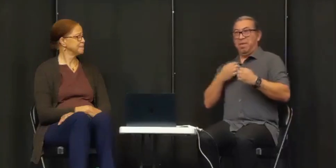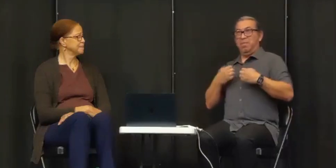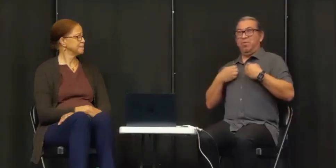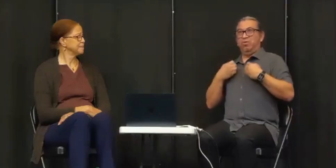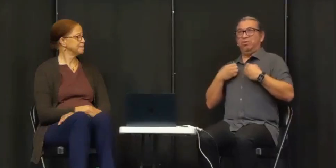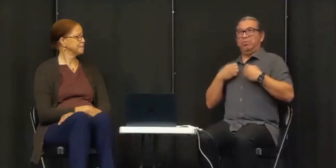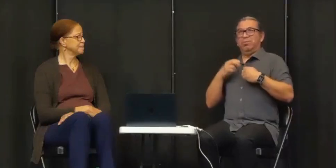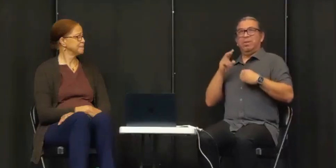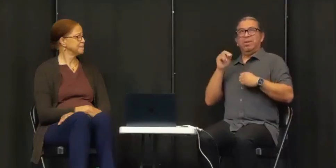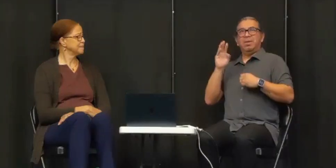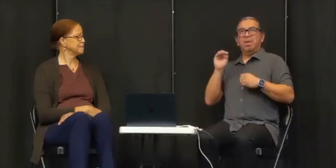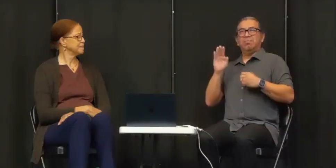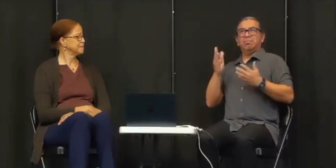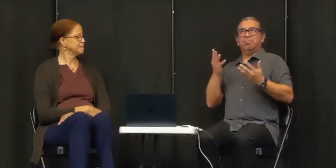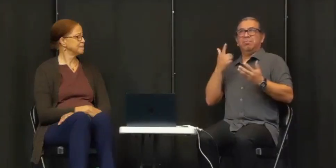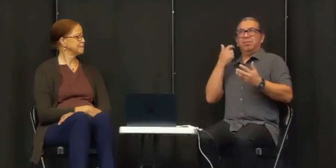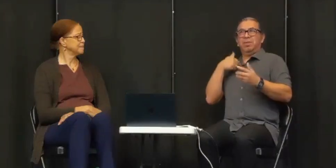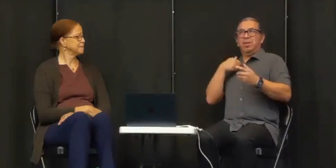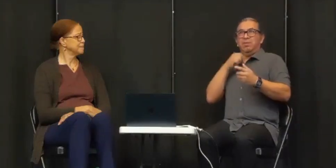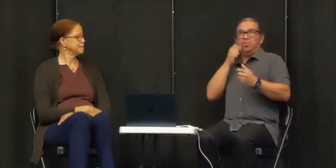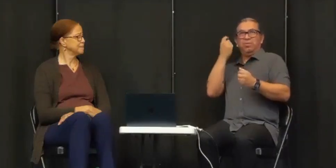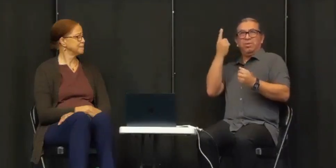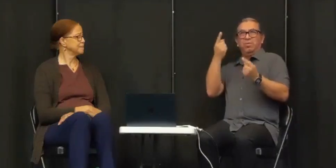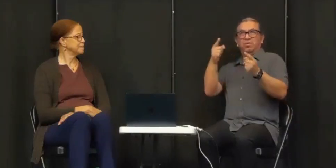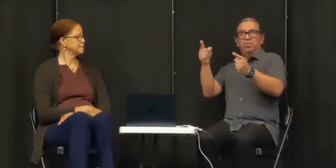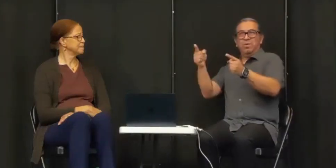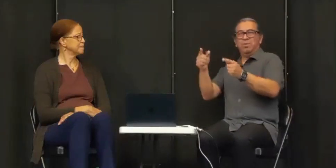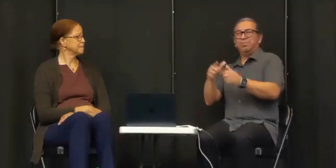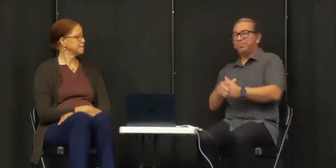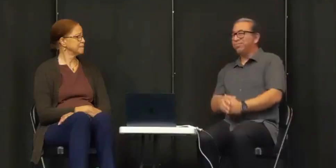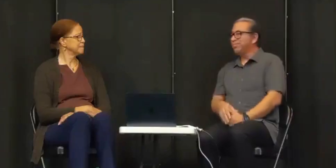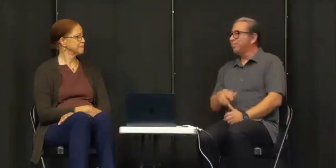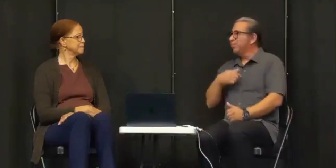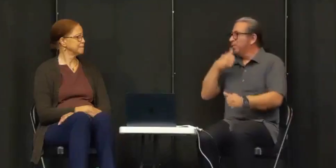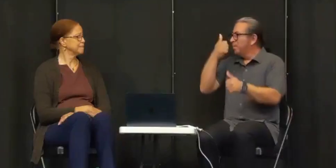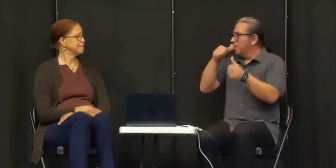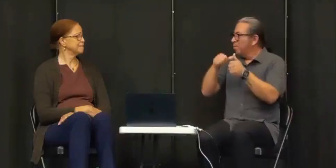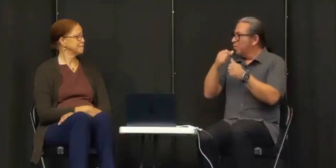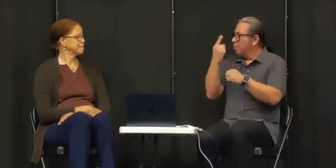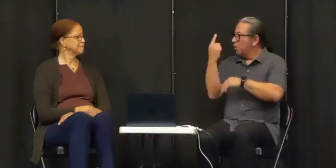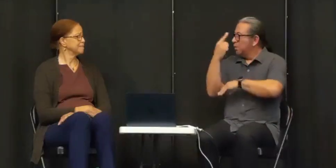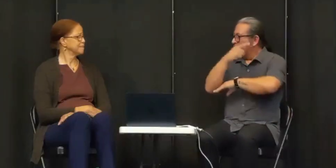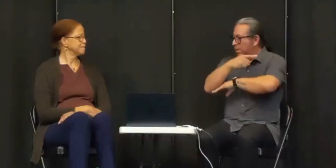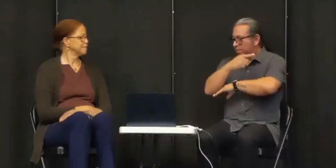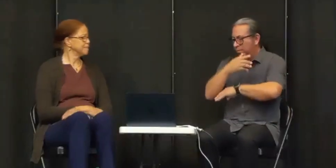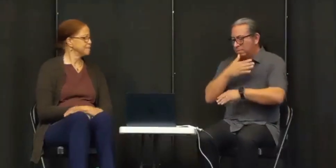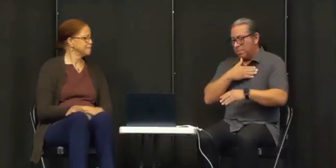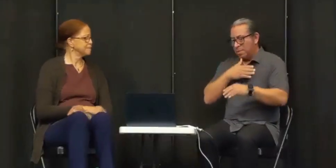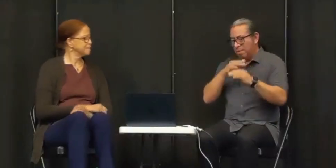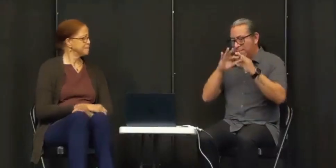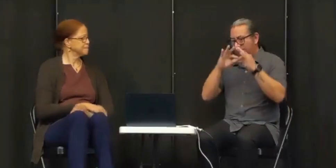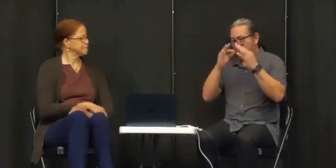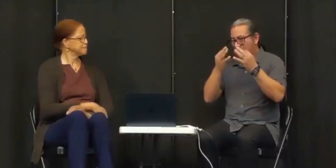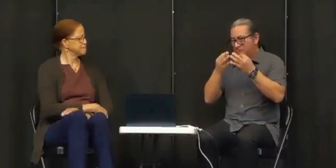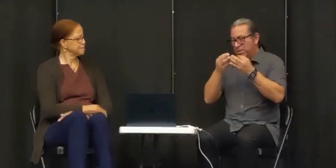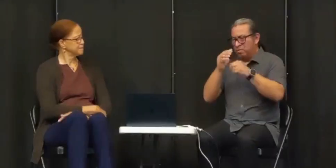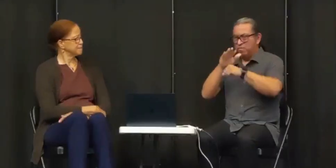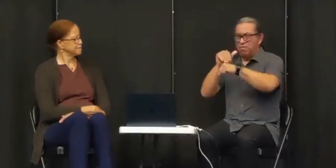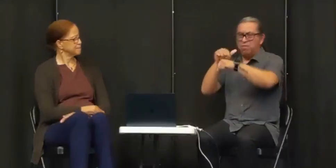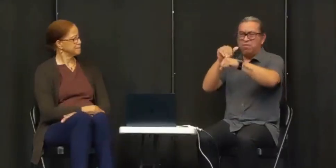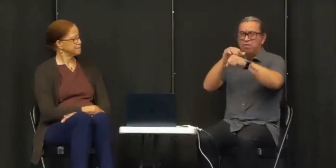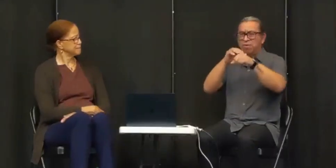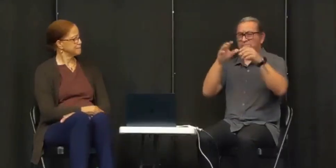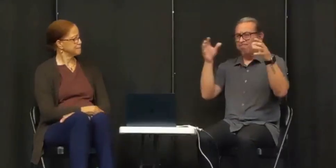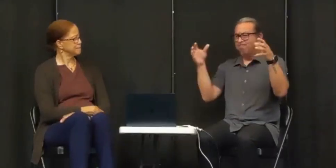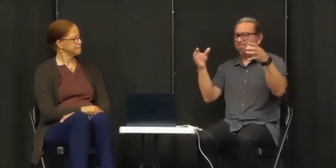it's sad. But I'm numb because I don't understand what's going on. I don't understand what's being included. I remember one time my